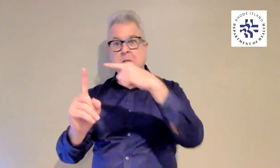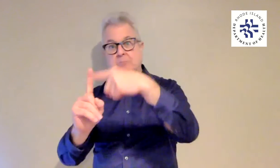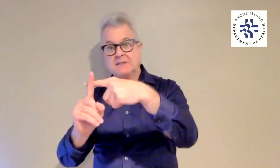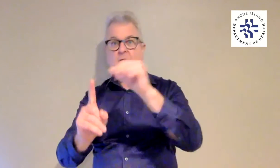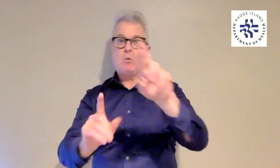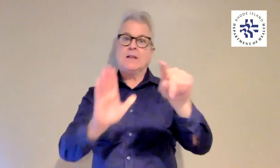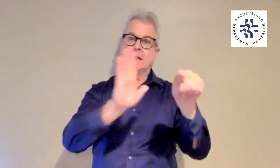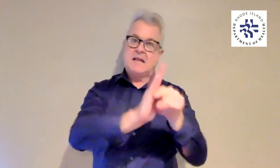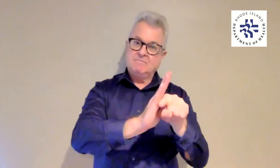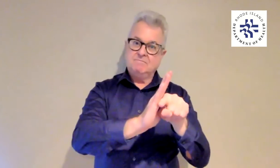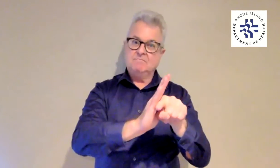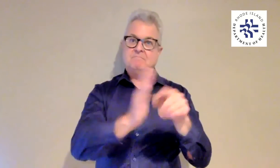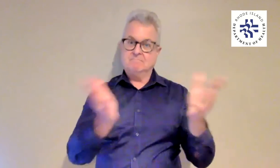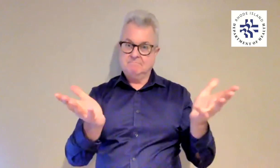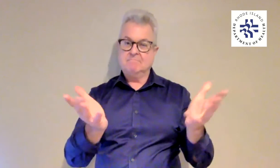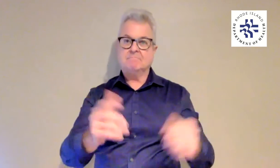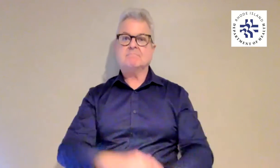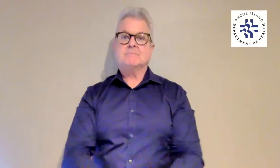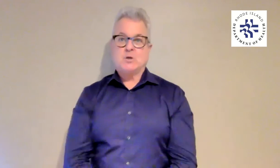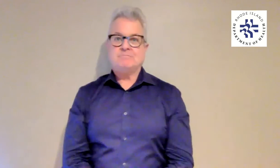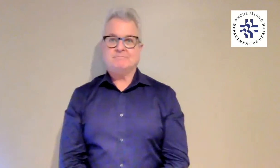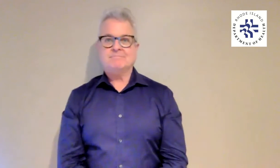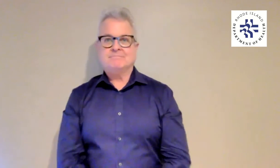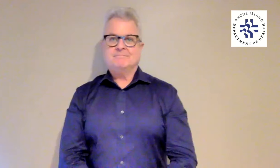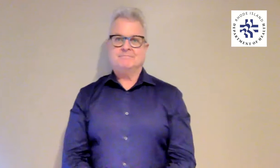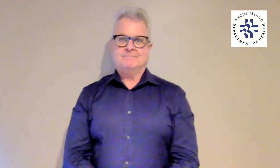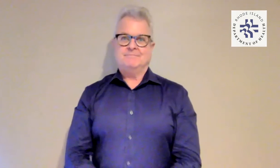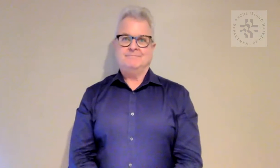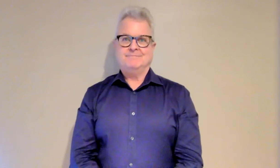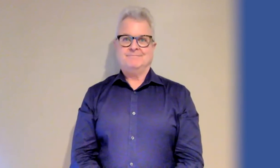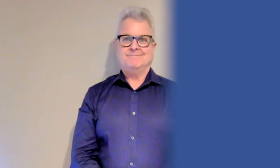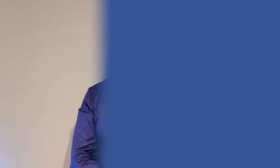And then you'll be able to read your results to find out whether you were negative or positive at that time.